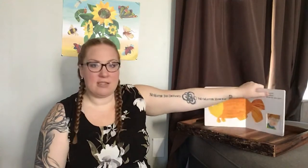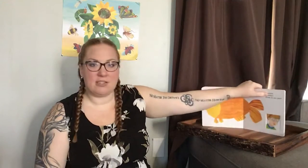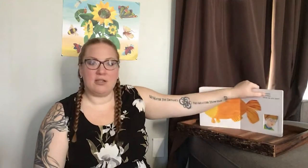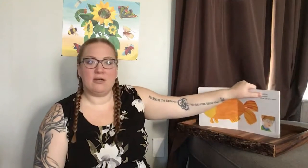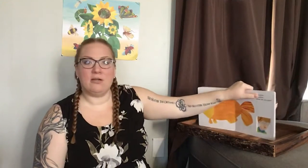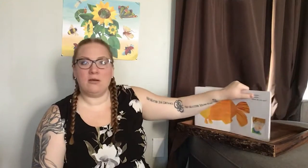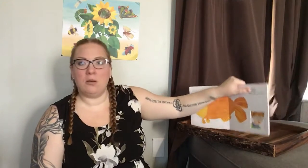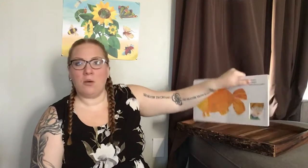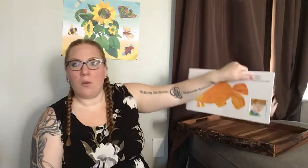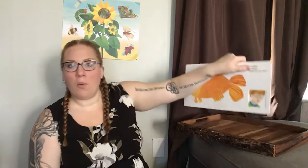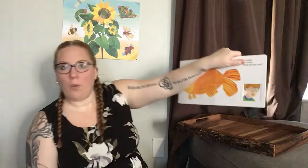teacher.